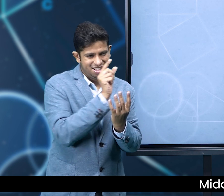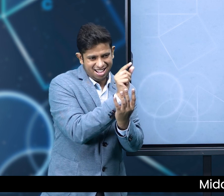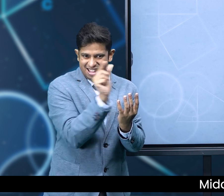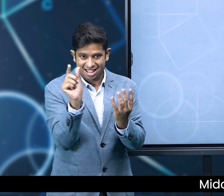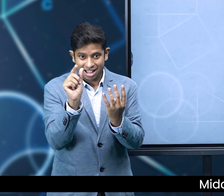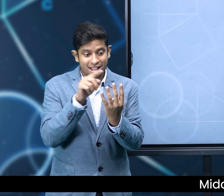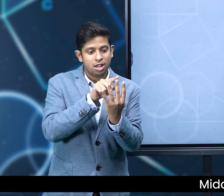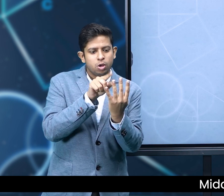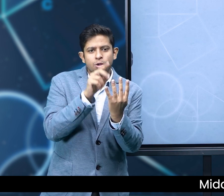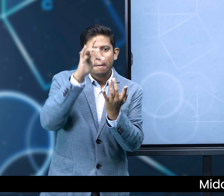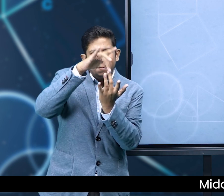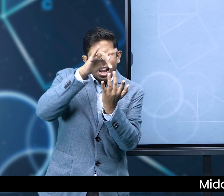middle terms,